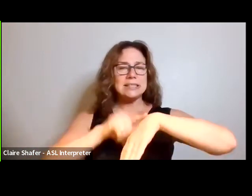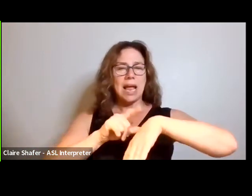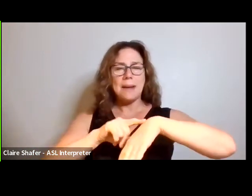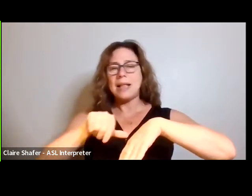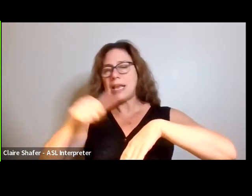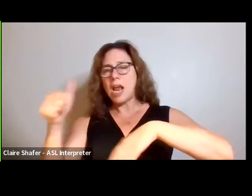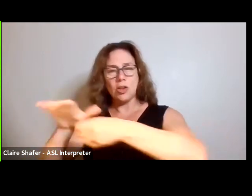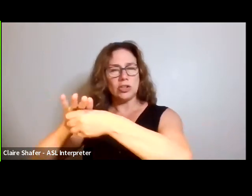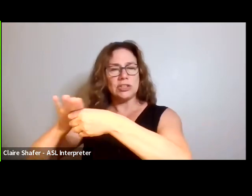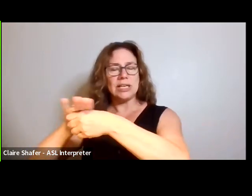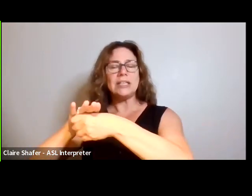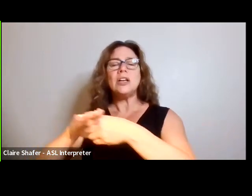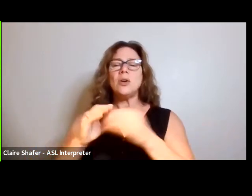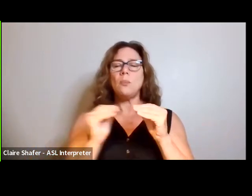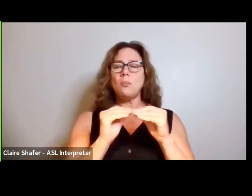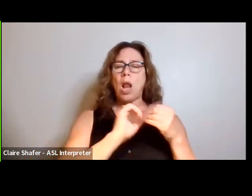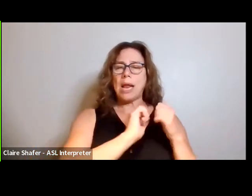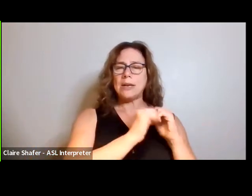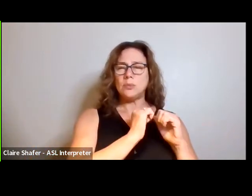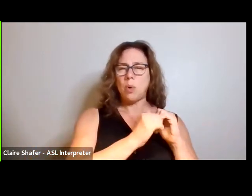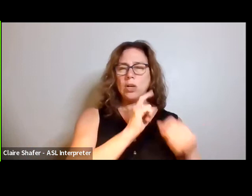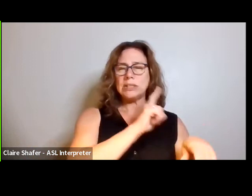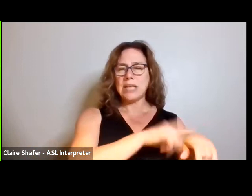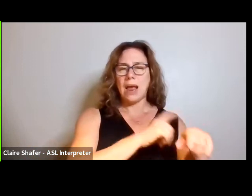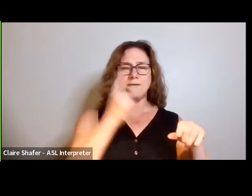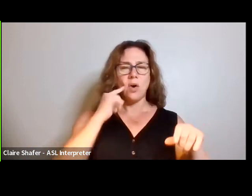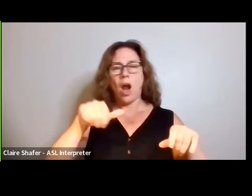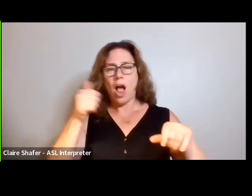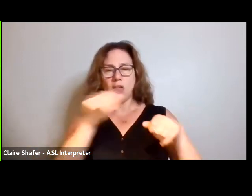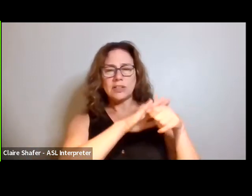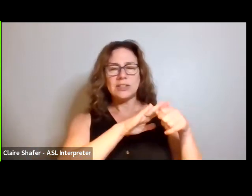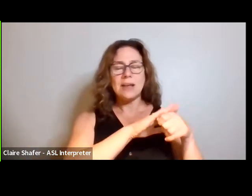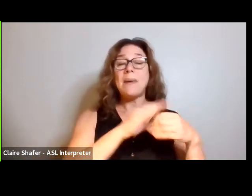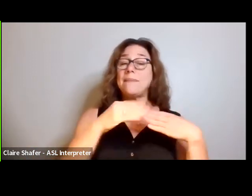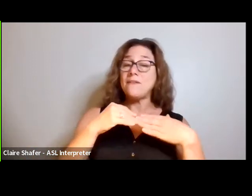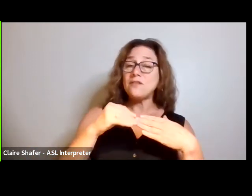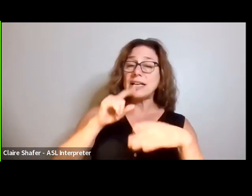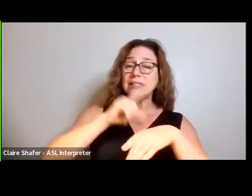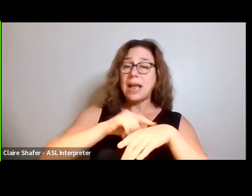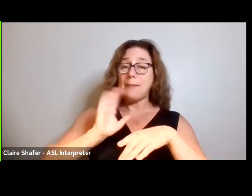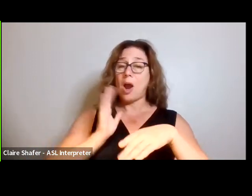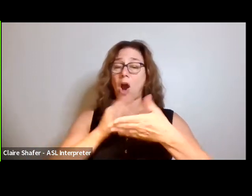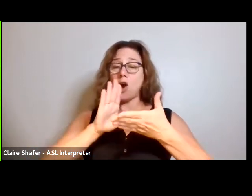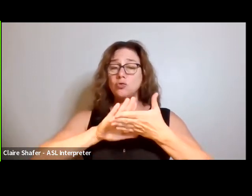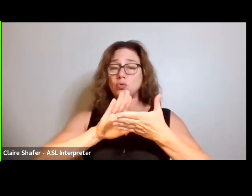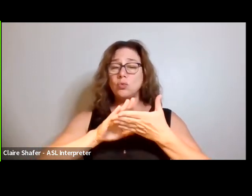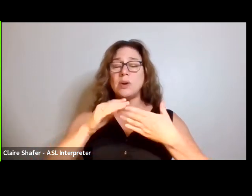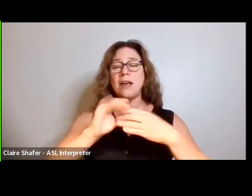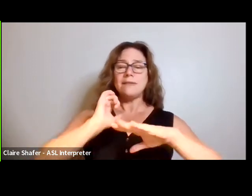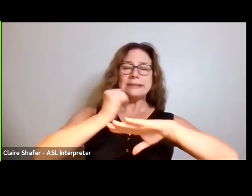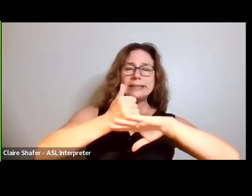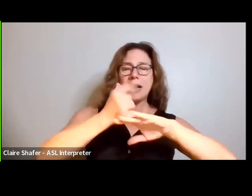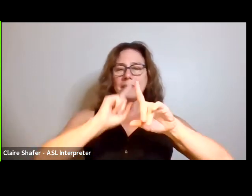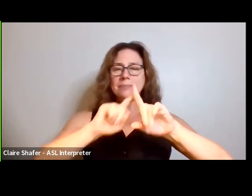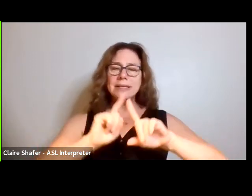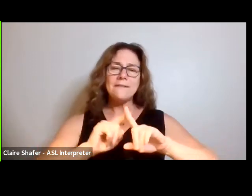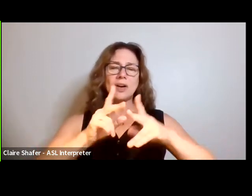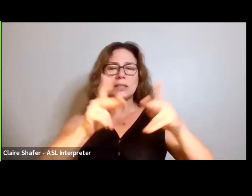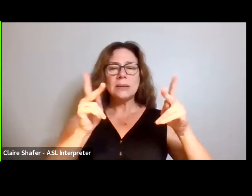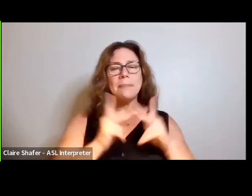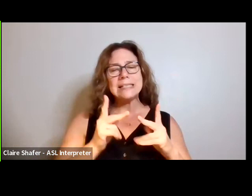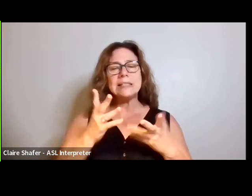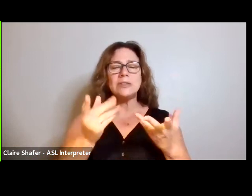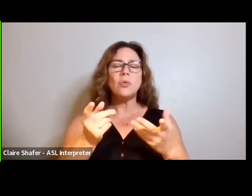like the other sites. But for us, for flex time, the students get to create kind of different spaces where they learn different things.